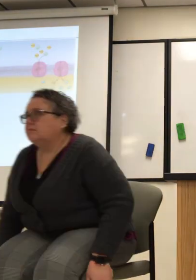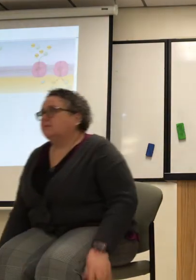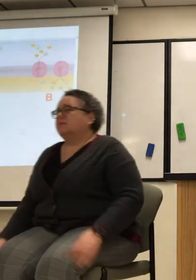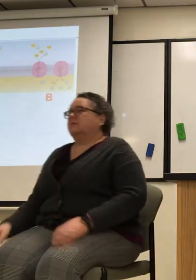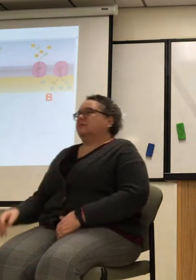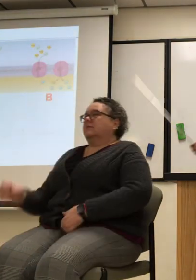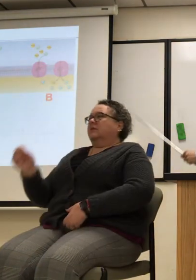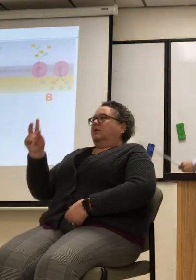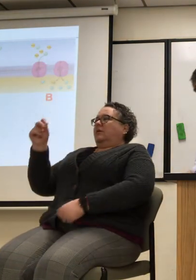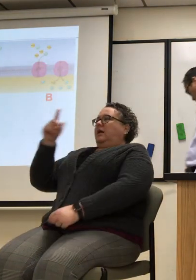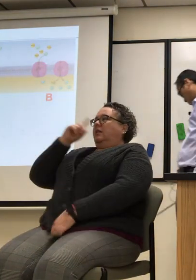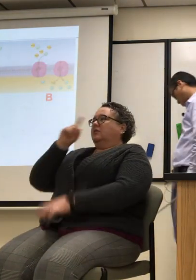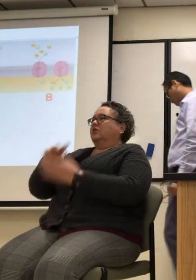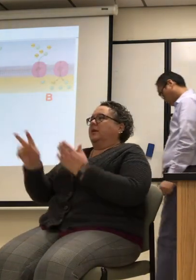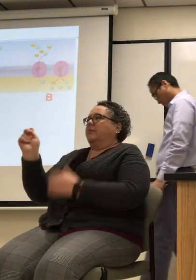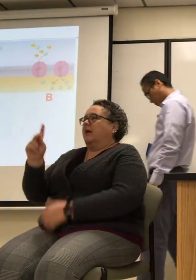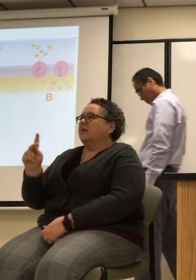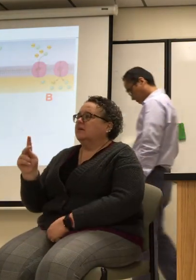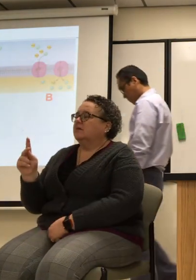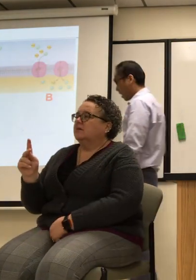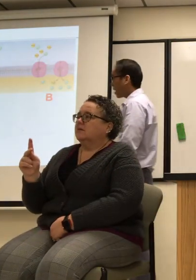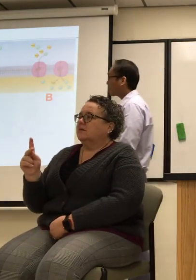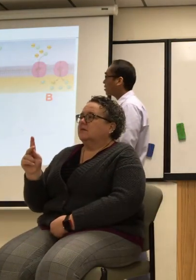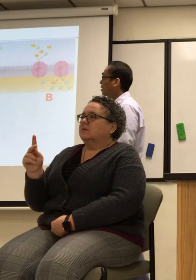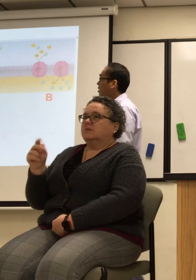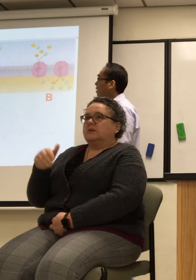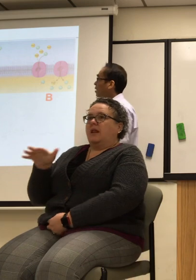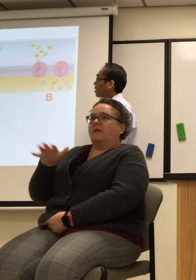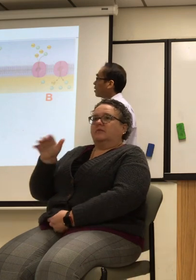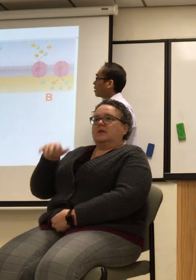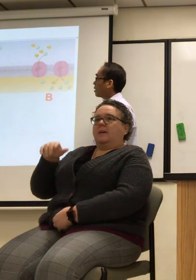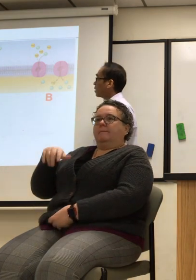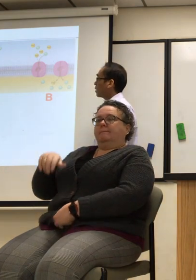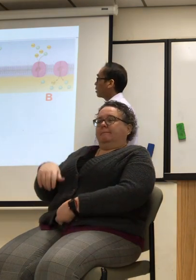Okay. We'll check back in here. It was enough time.